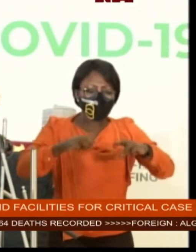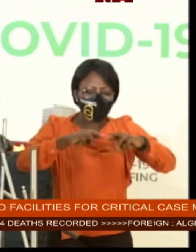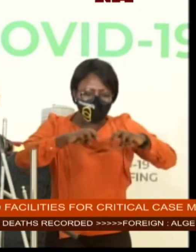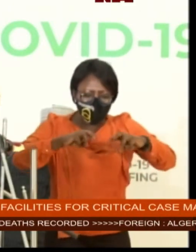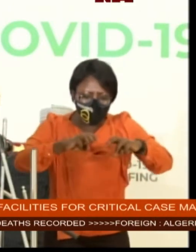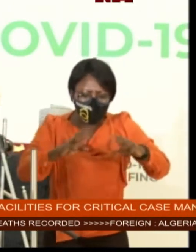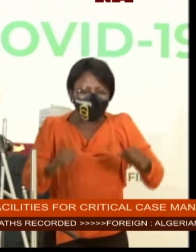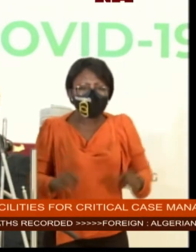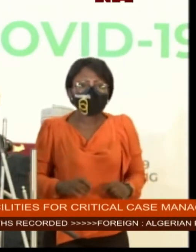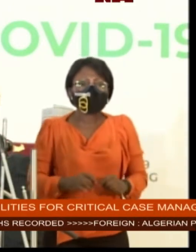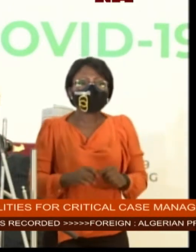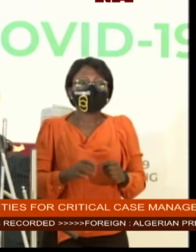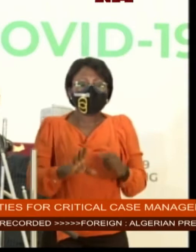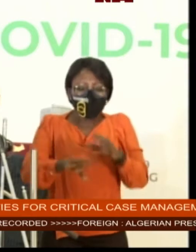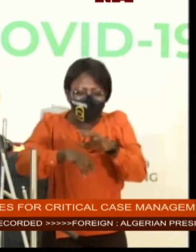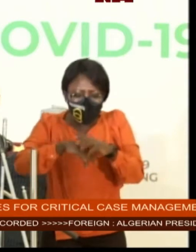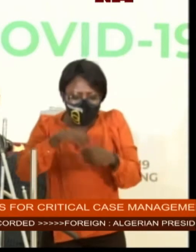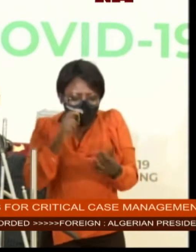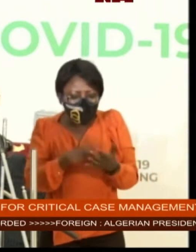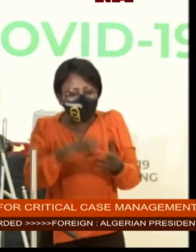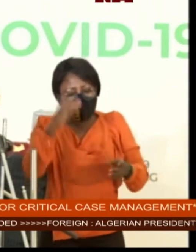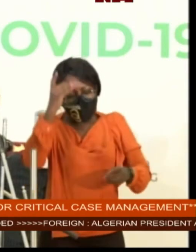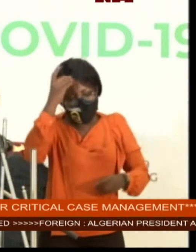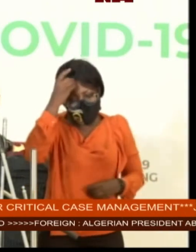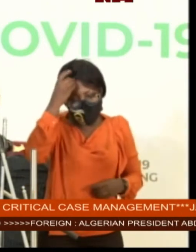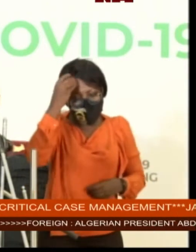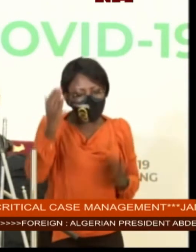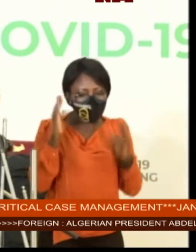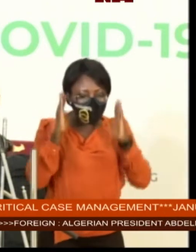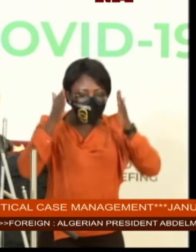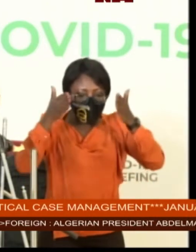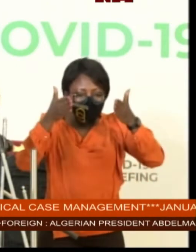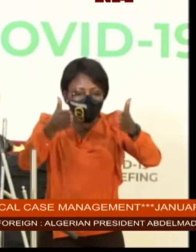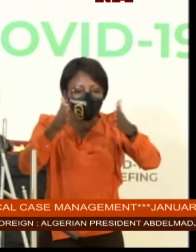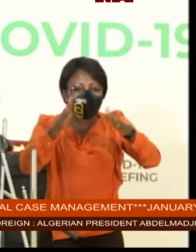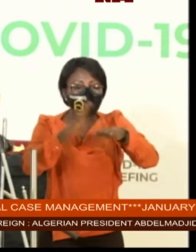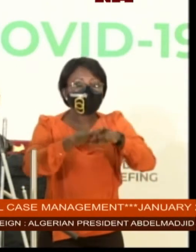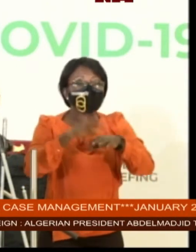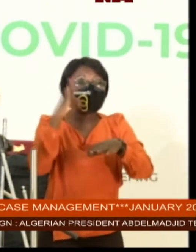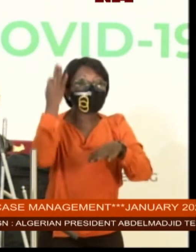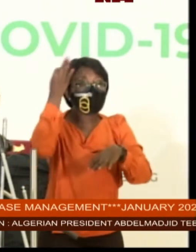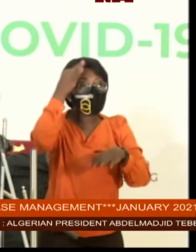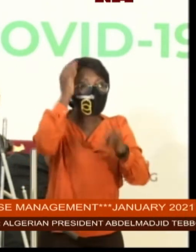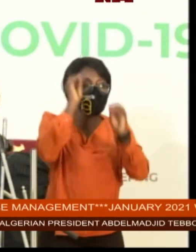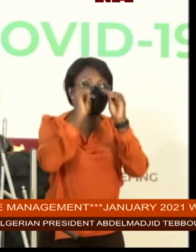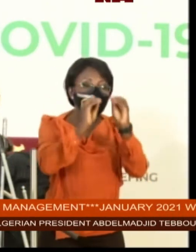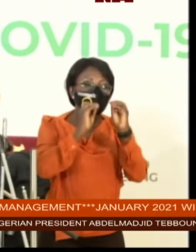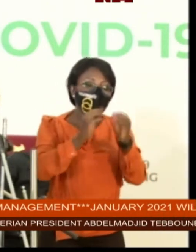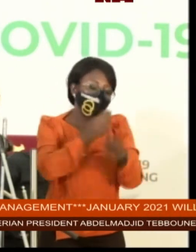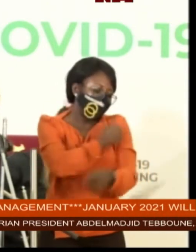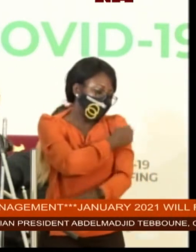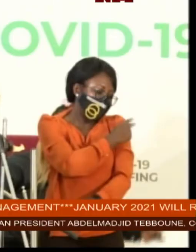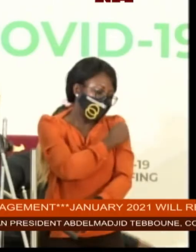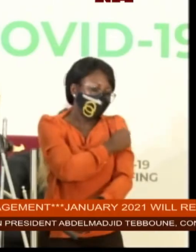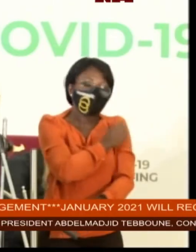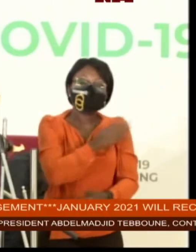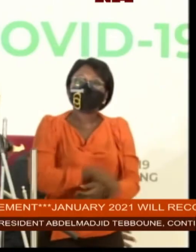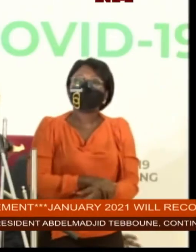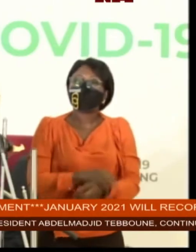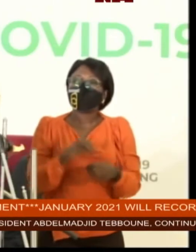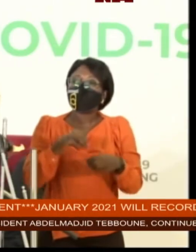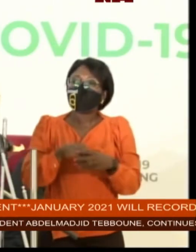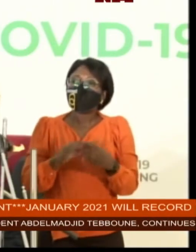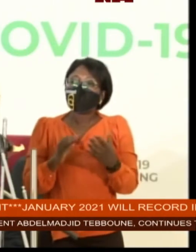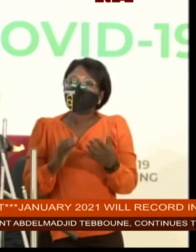for labs in focusing also beginning with federal teaching hospitals and tertiary